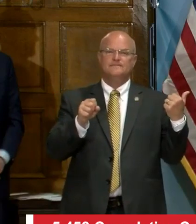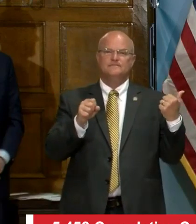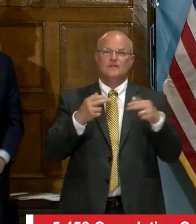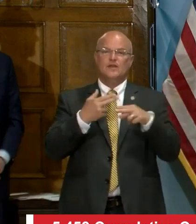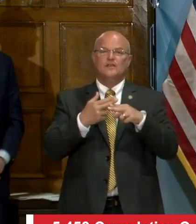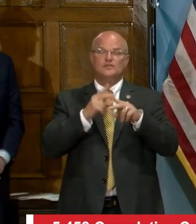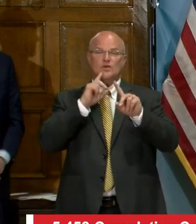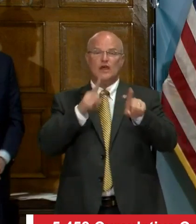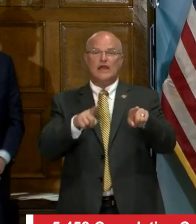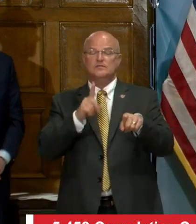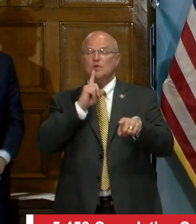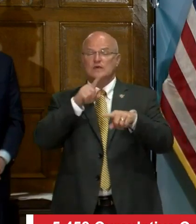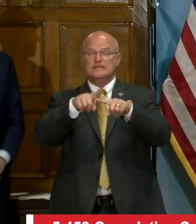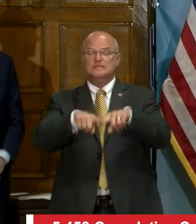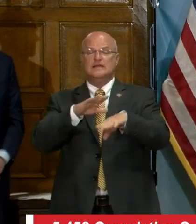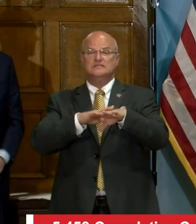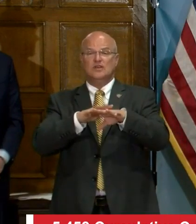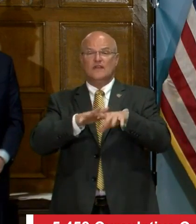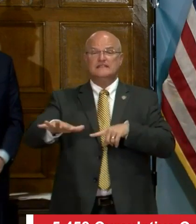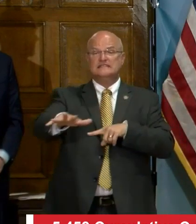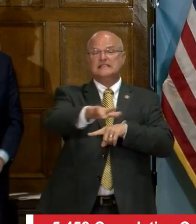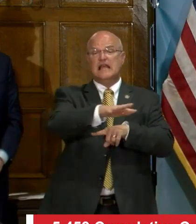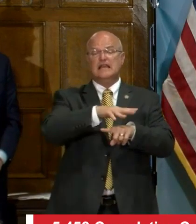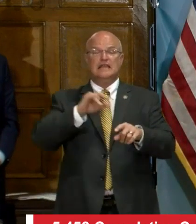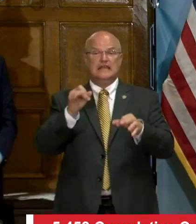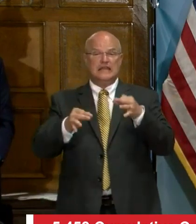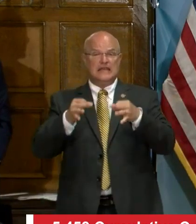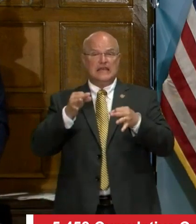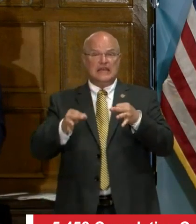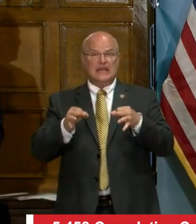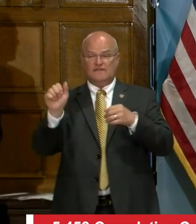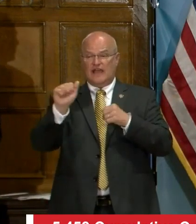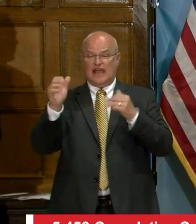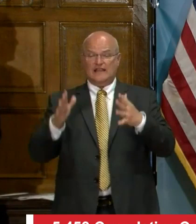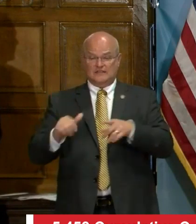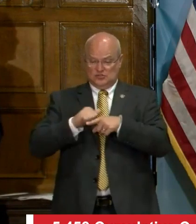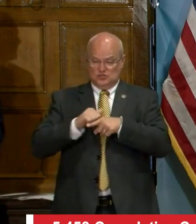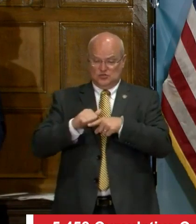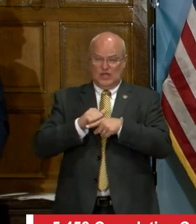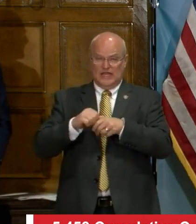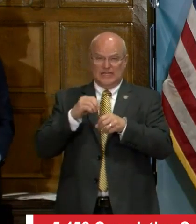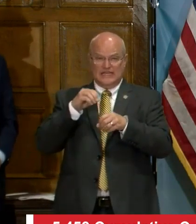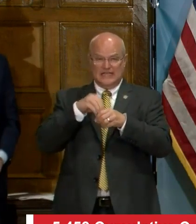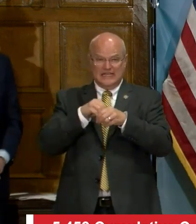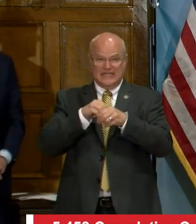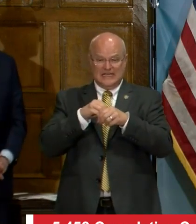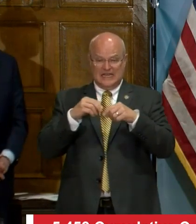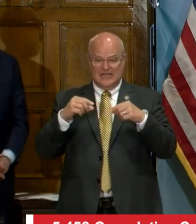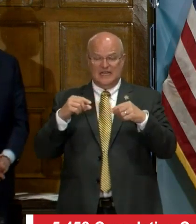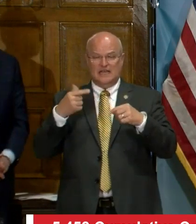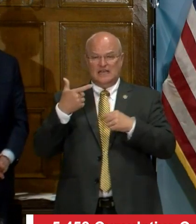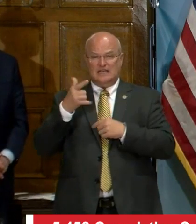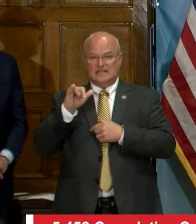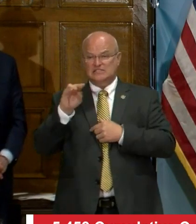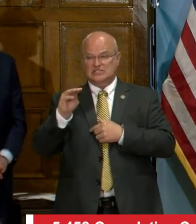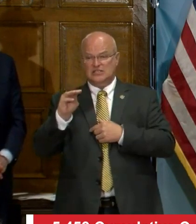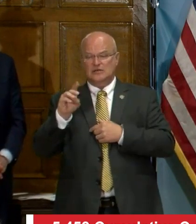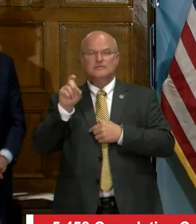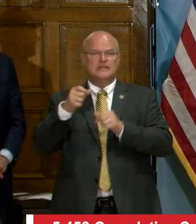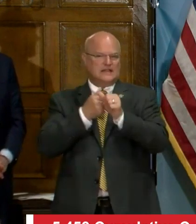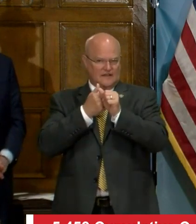The short answer is it really depends on the setting. If athletes are training in a gym, they're going to